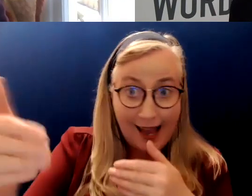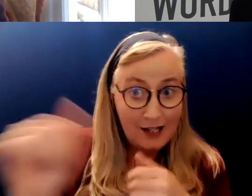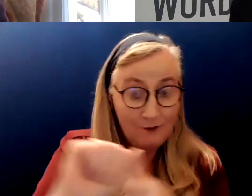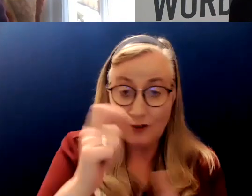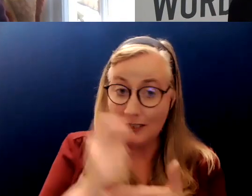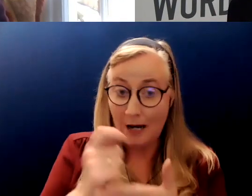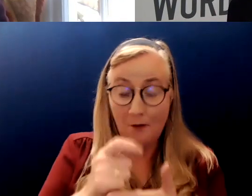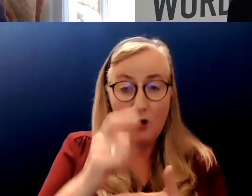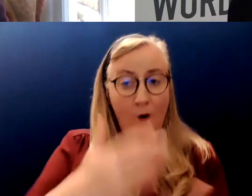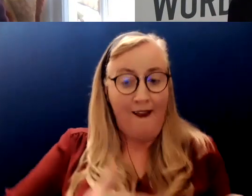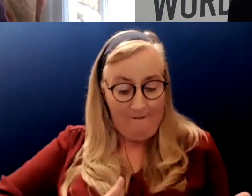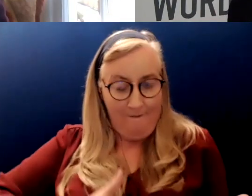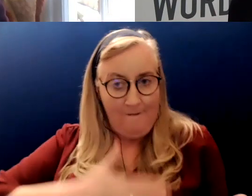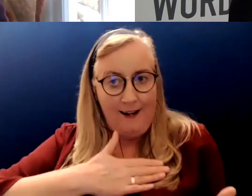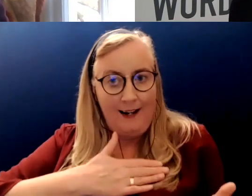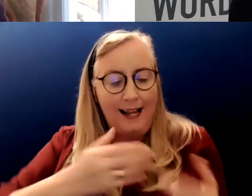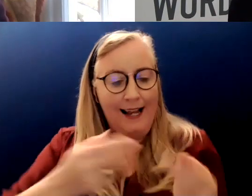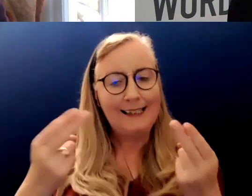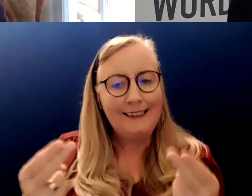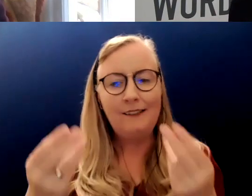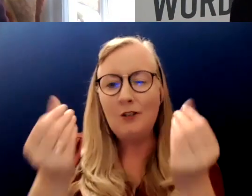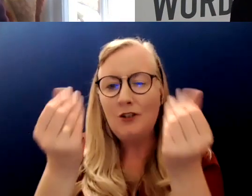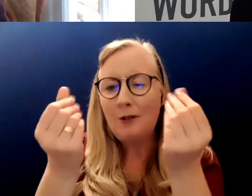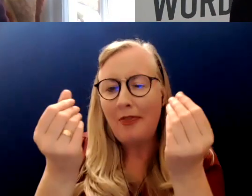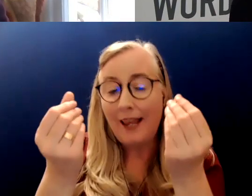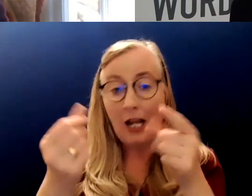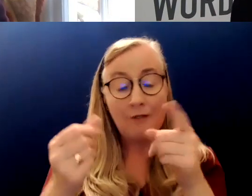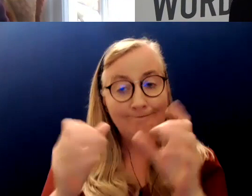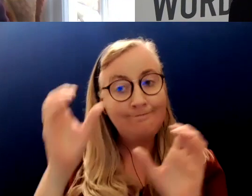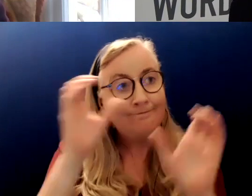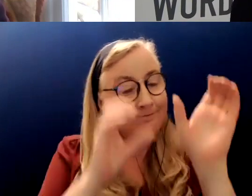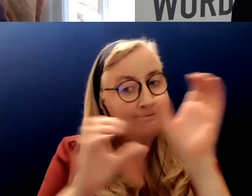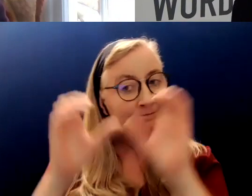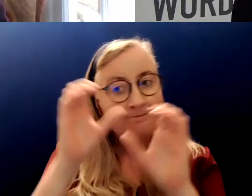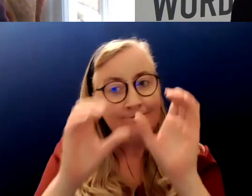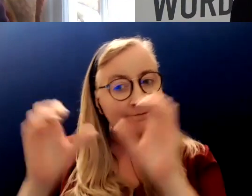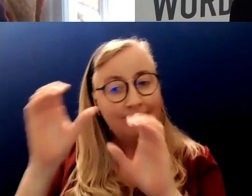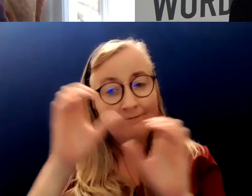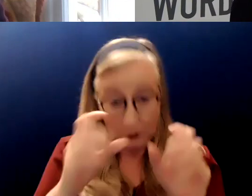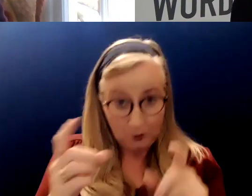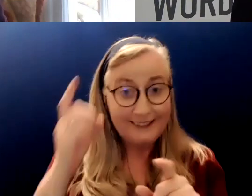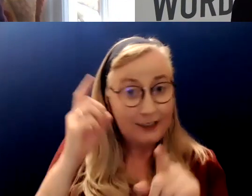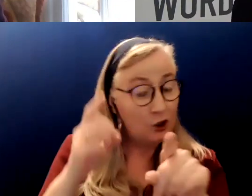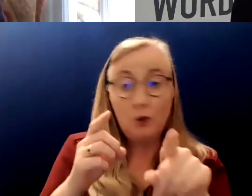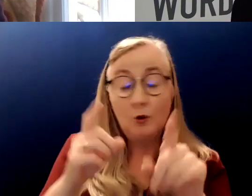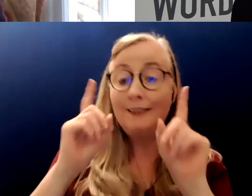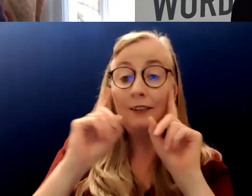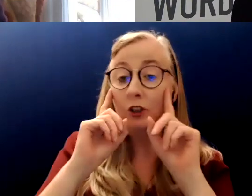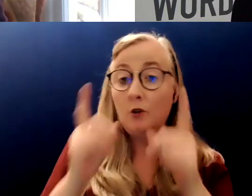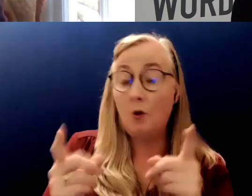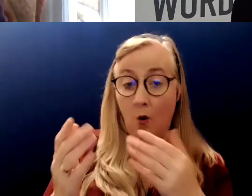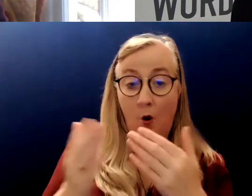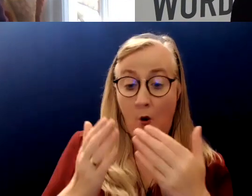need for something and went seeking for it without necessarily knowing what it